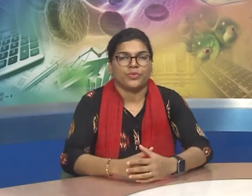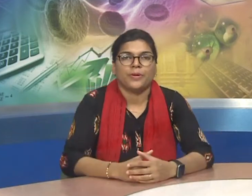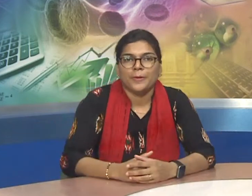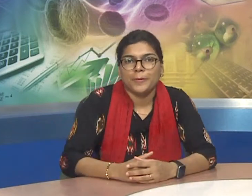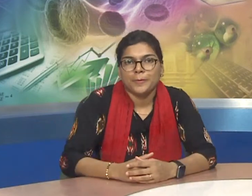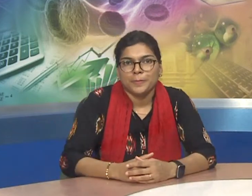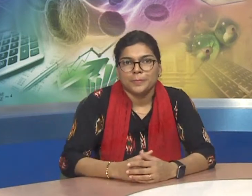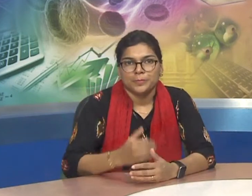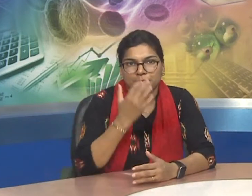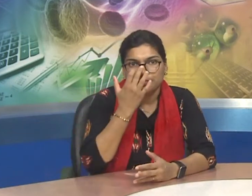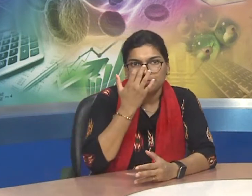our efficiency.